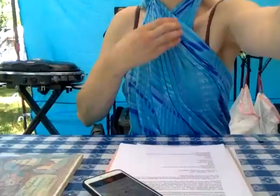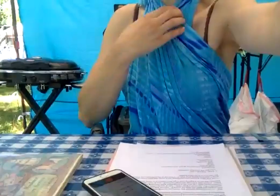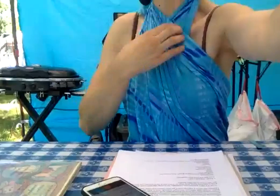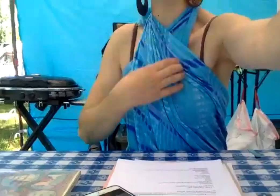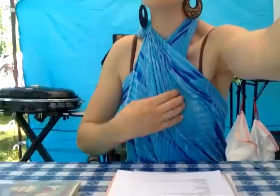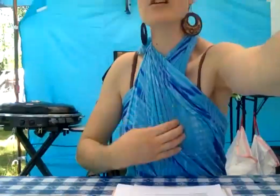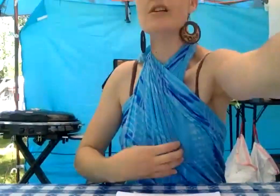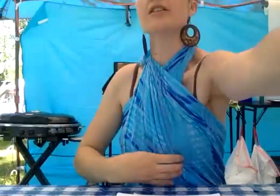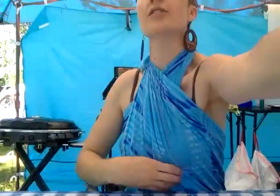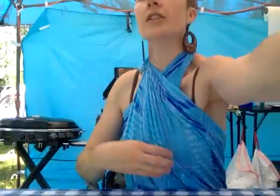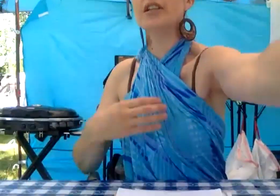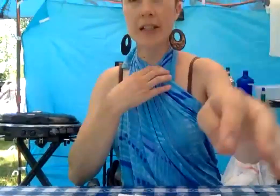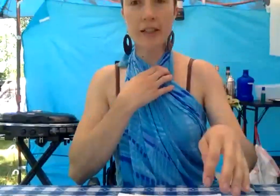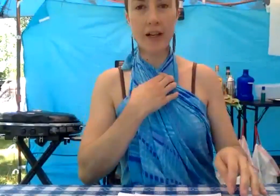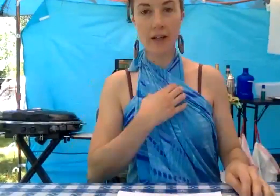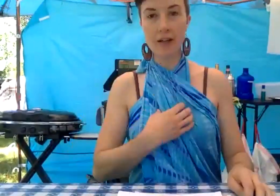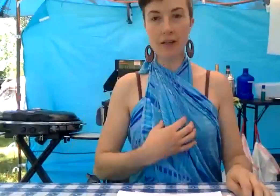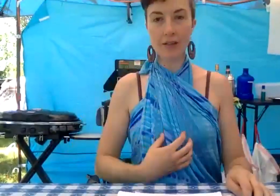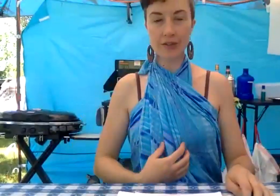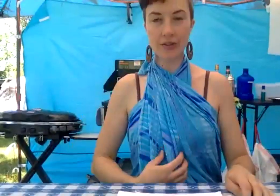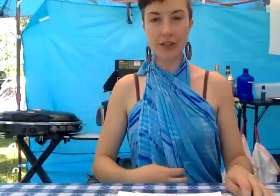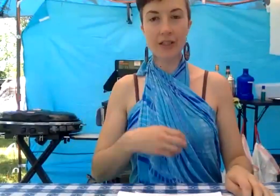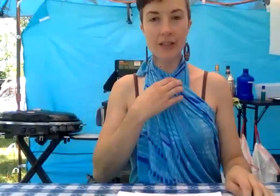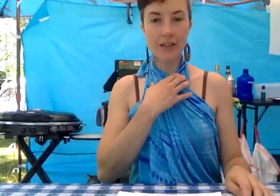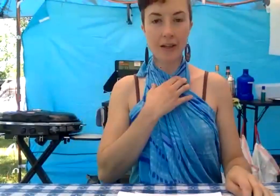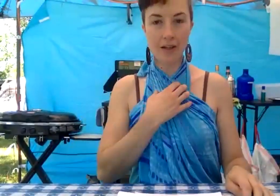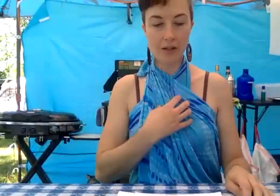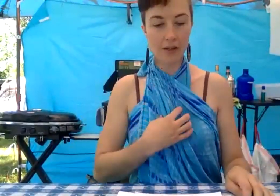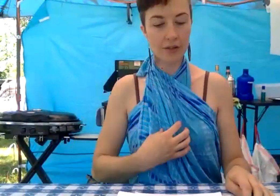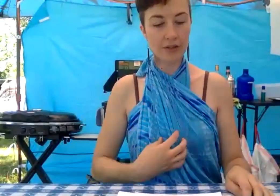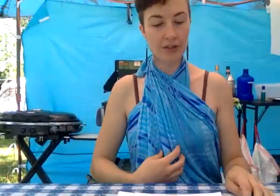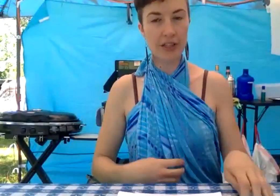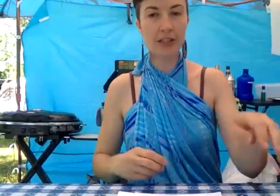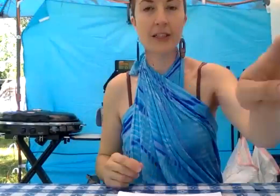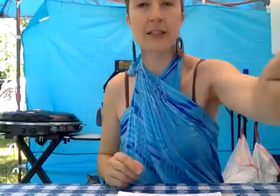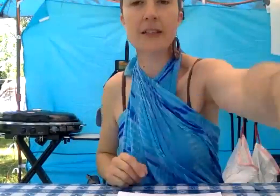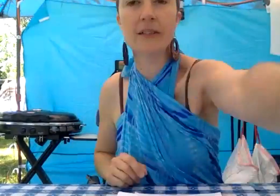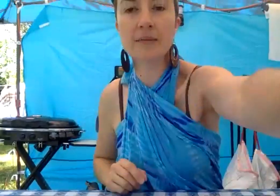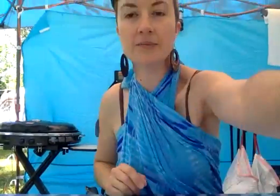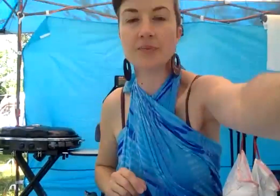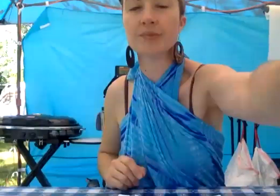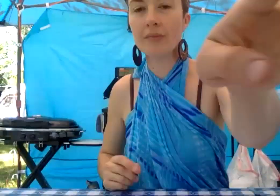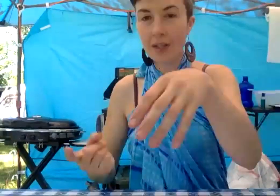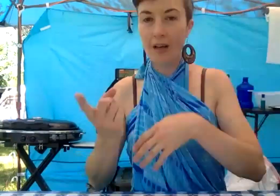Hungry, hungry, hungry, hungry.